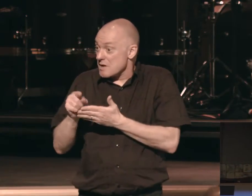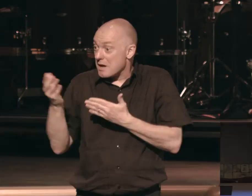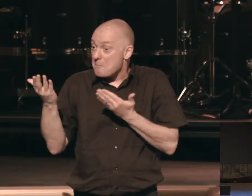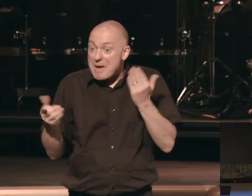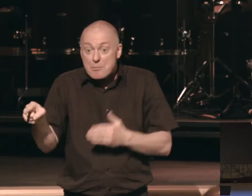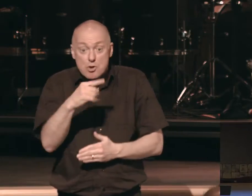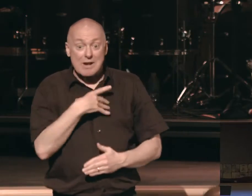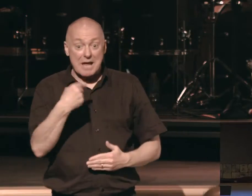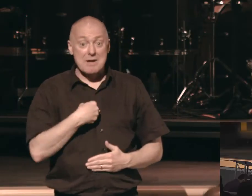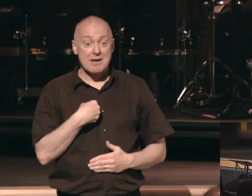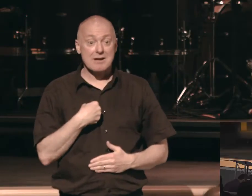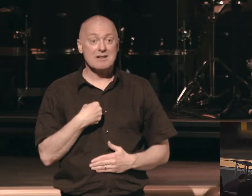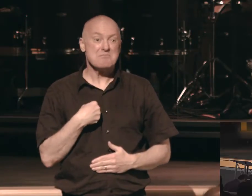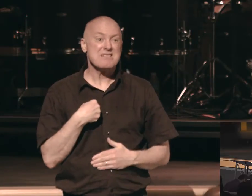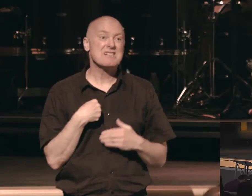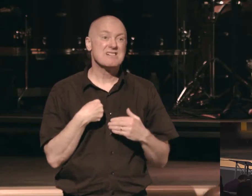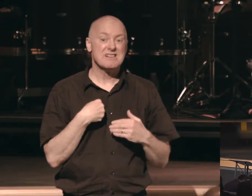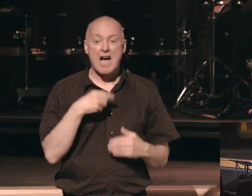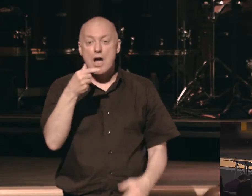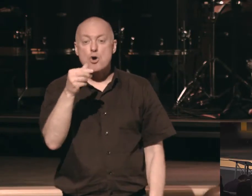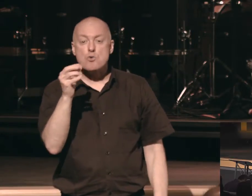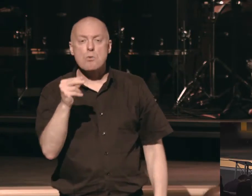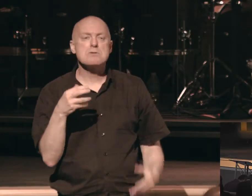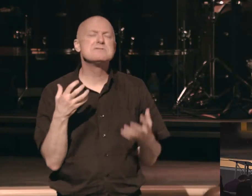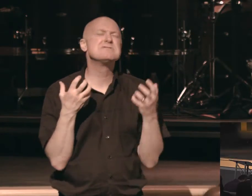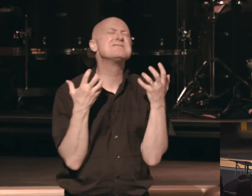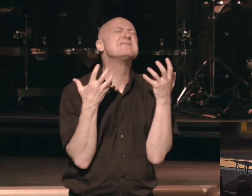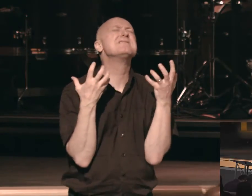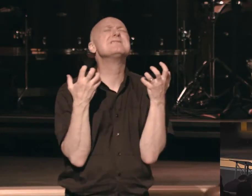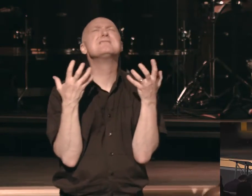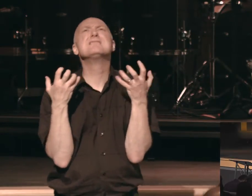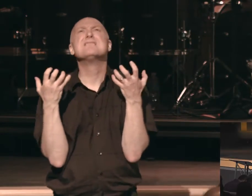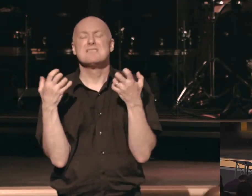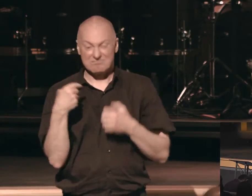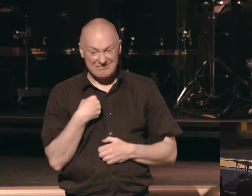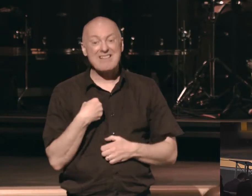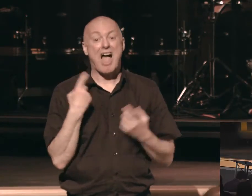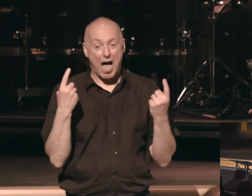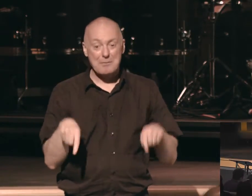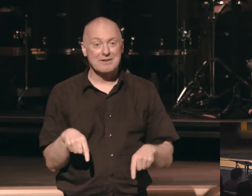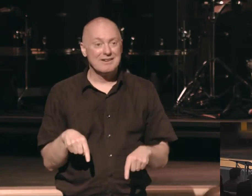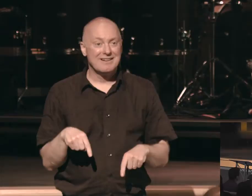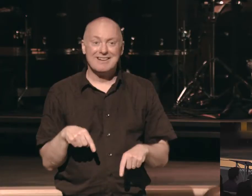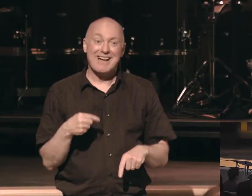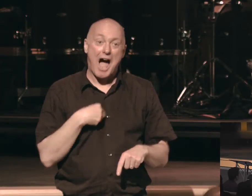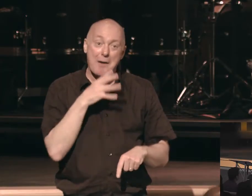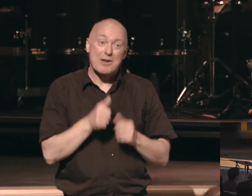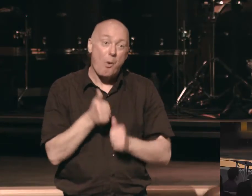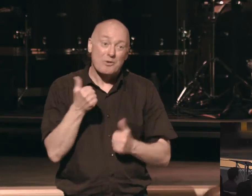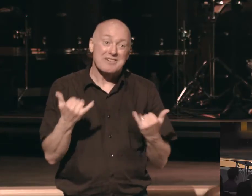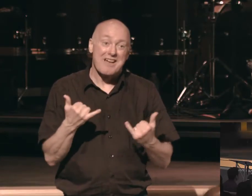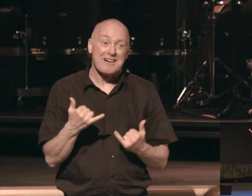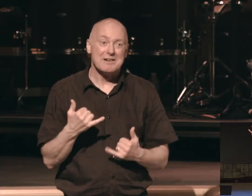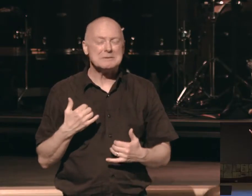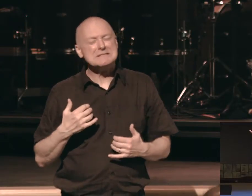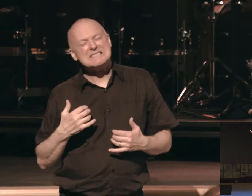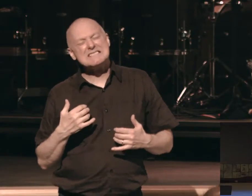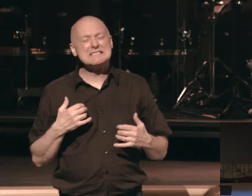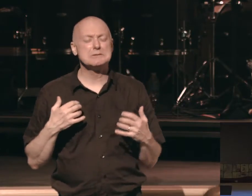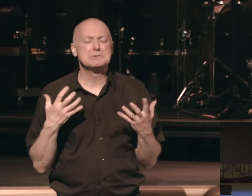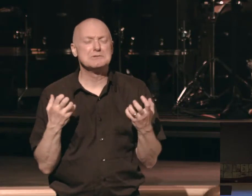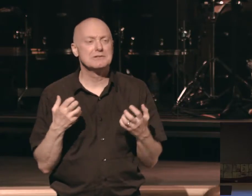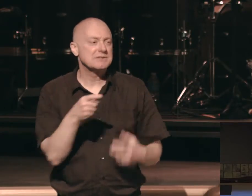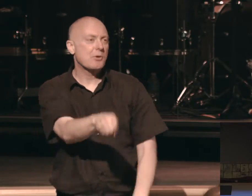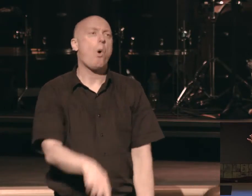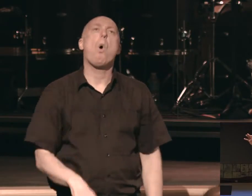groaned physically. Anyone else? I groaned physically this week, man. I'm not getting any younger. Let me just say that, all right? Some of you are like, oh, please. No, you